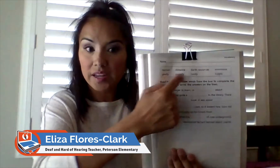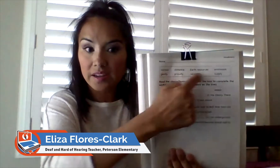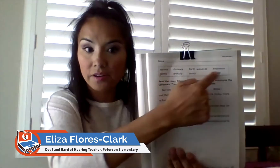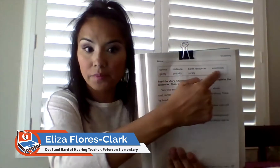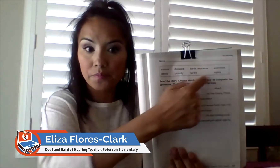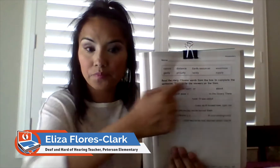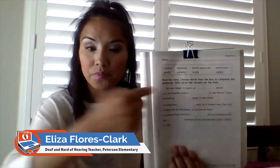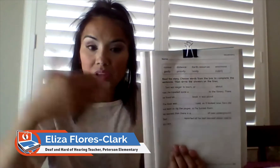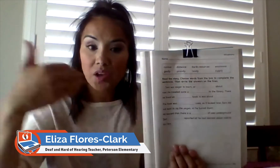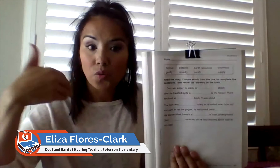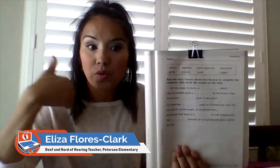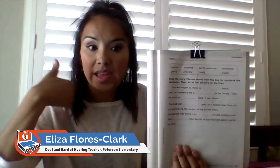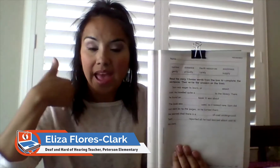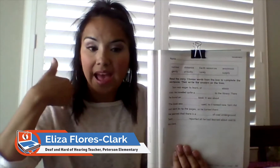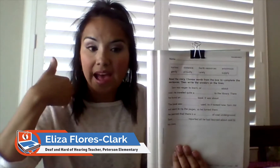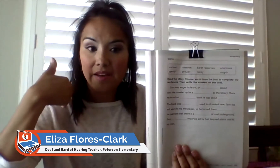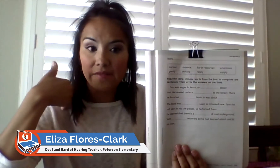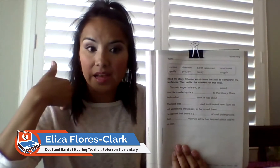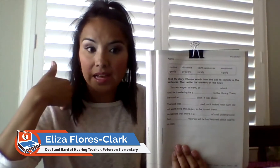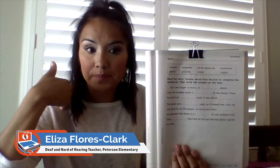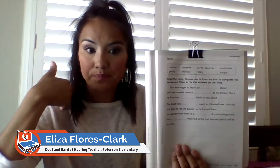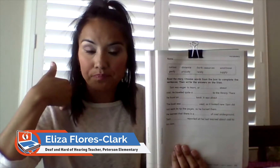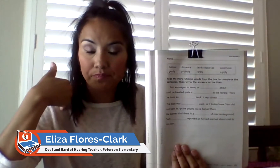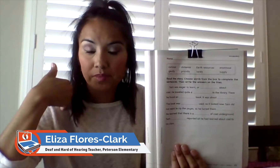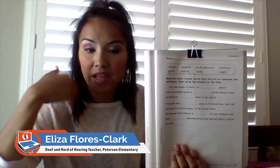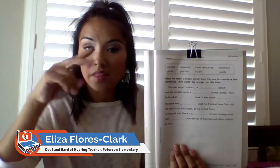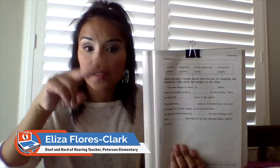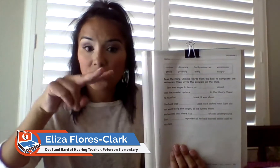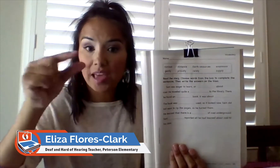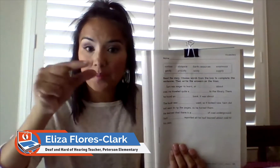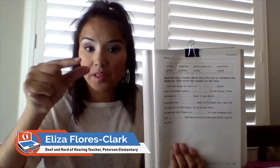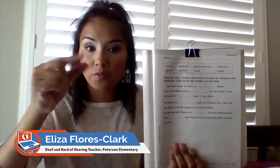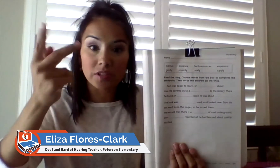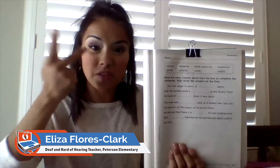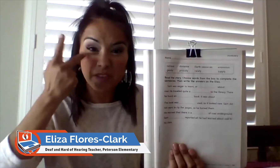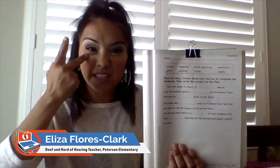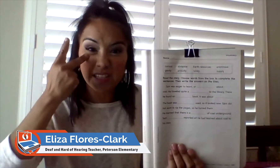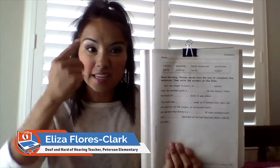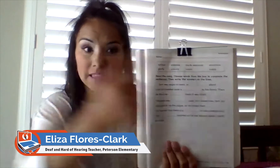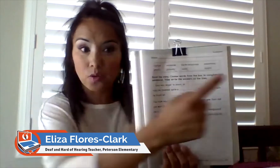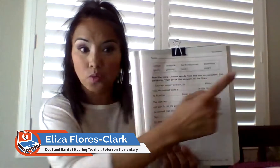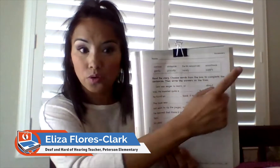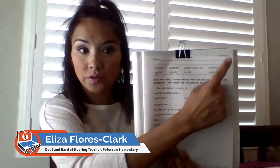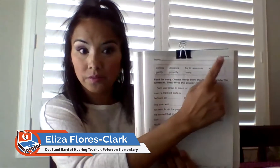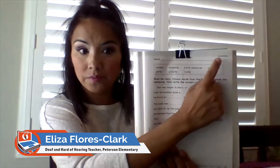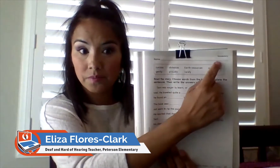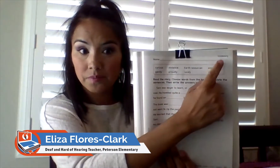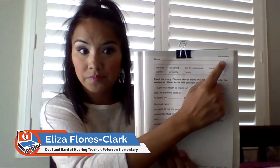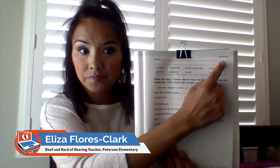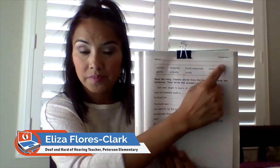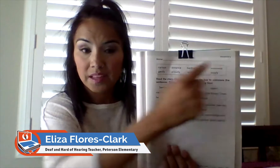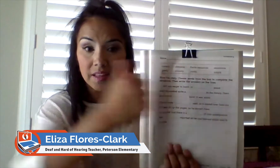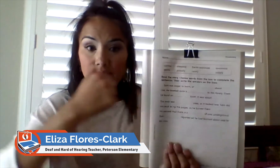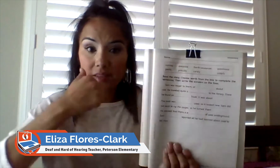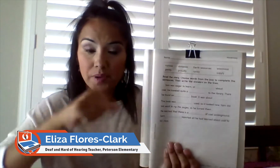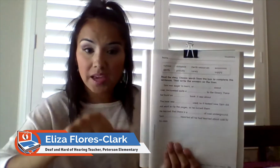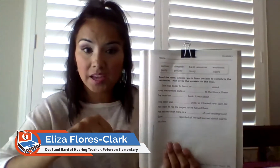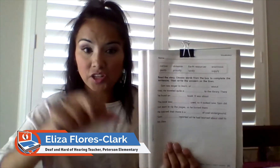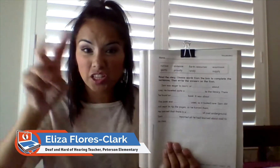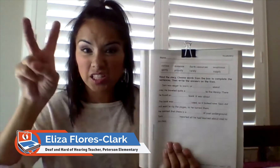here, we have the vocabulary words. And if you can see in the corner, this page is